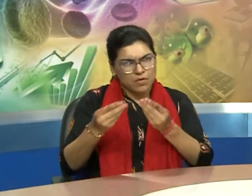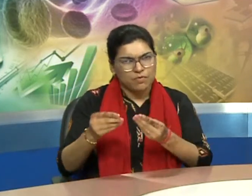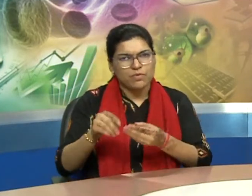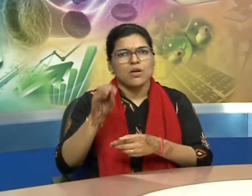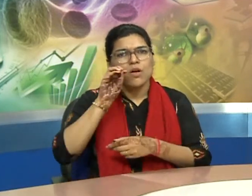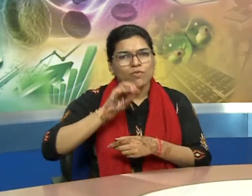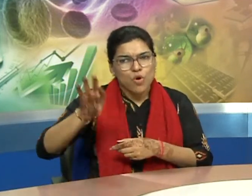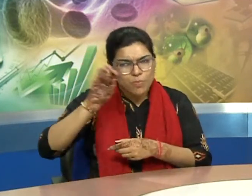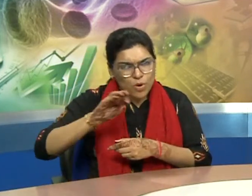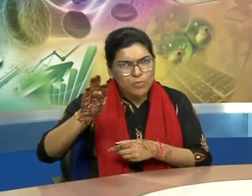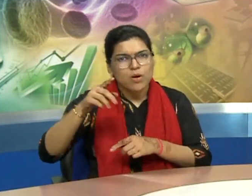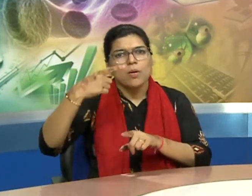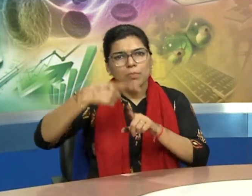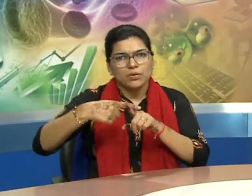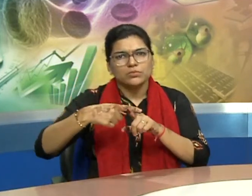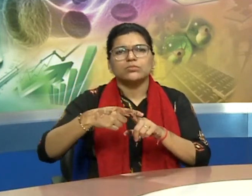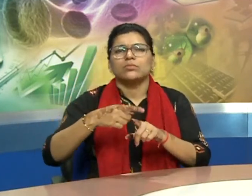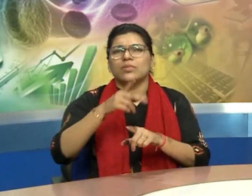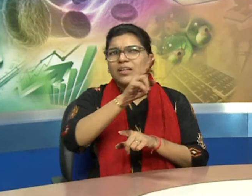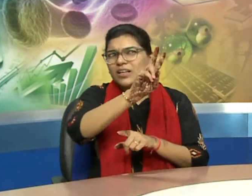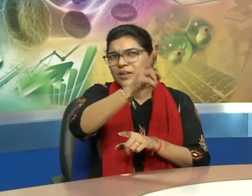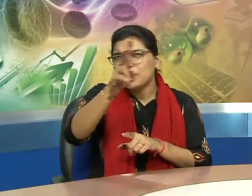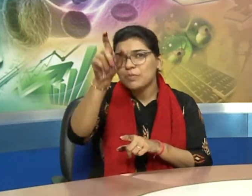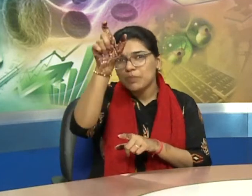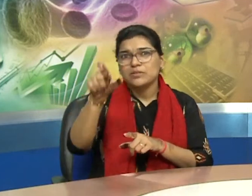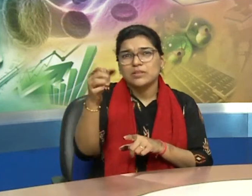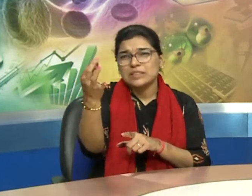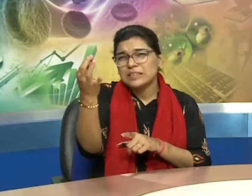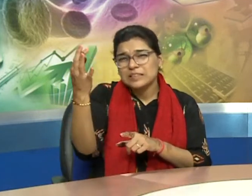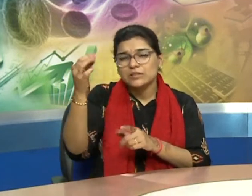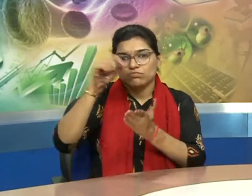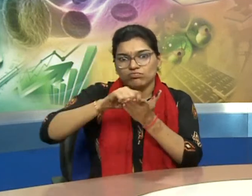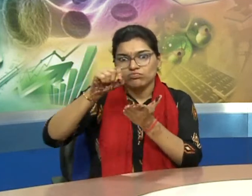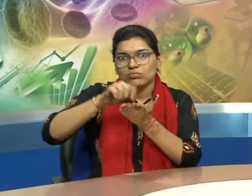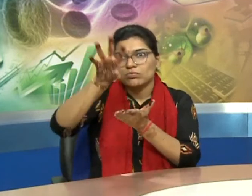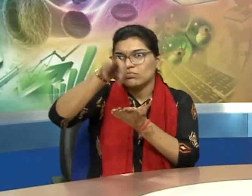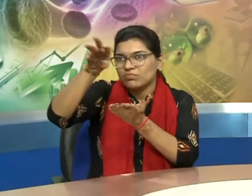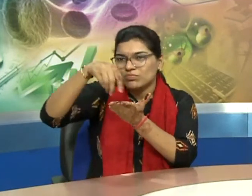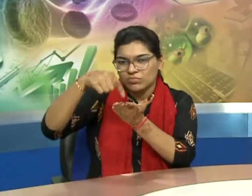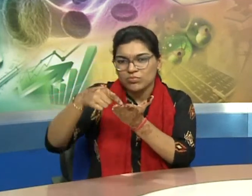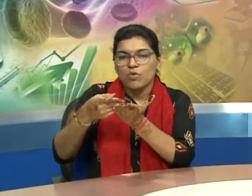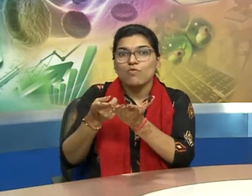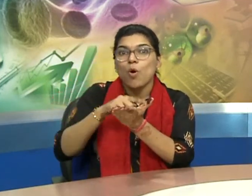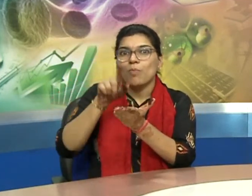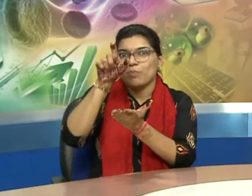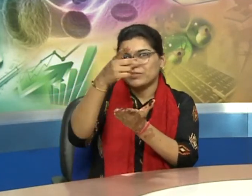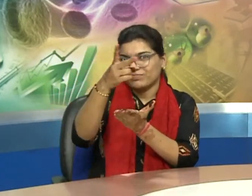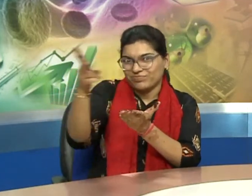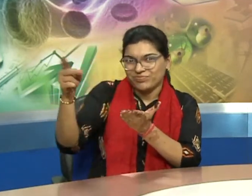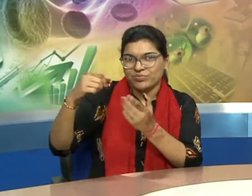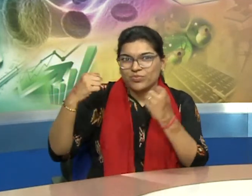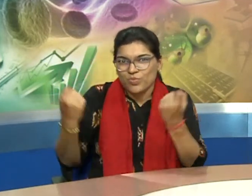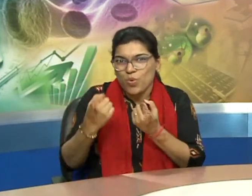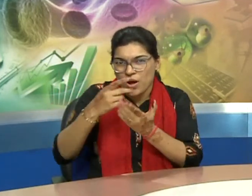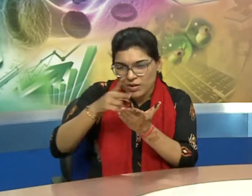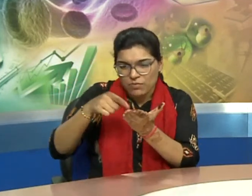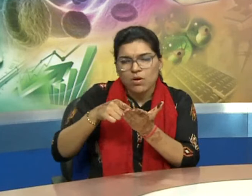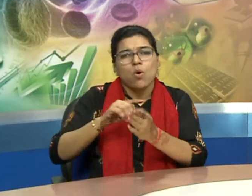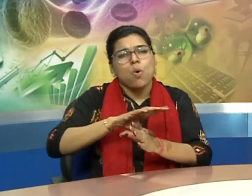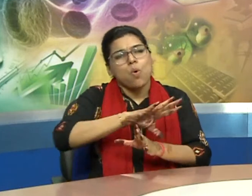a service providing by the library. The fifth objective or fifth service of the library is to